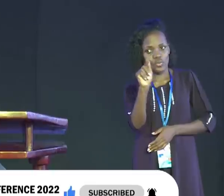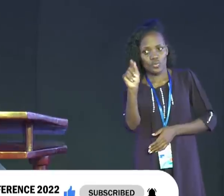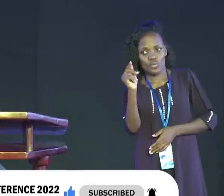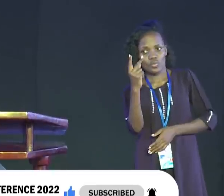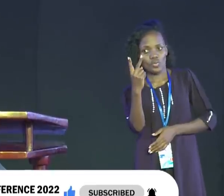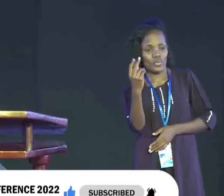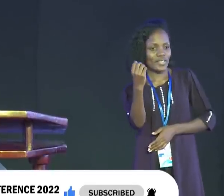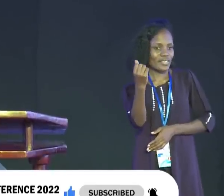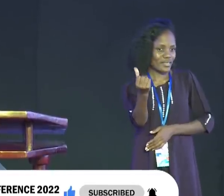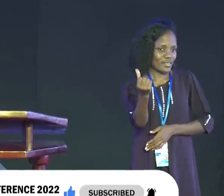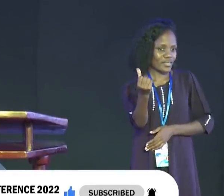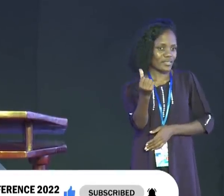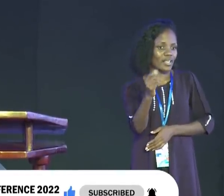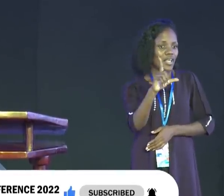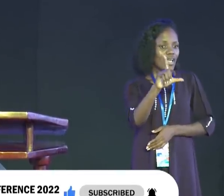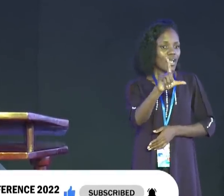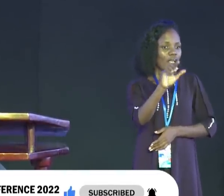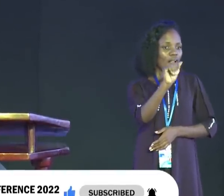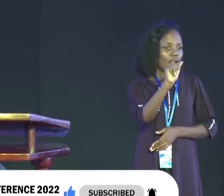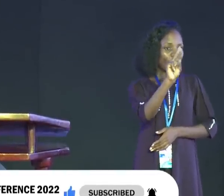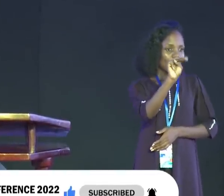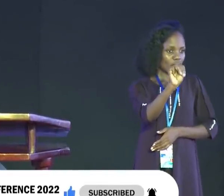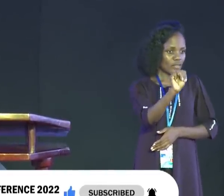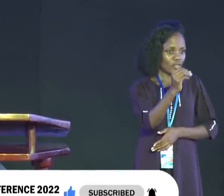Okukungubaga esula ya kusatu.